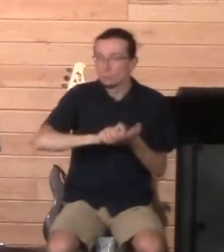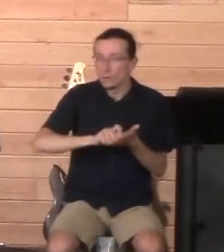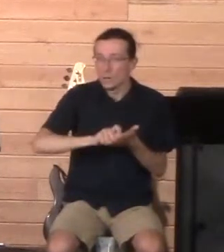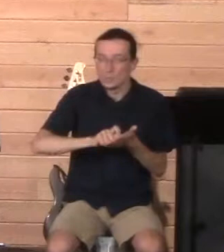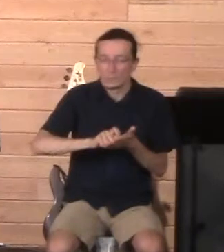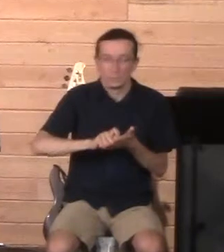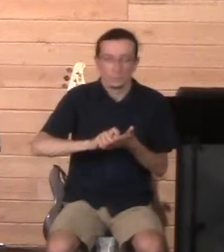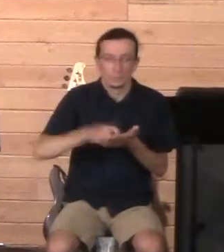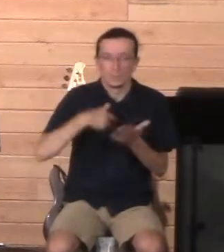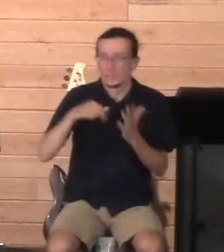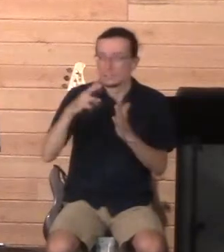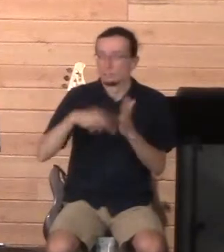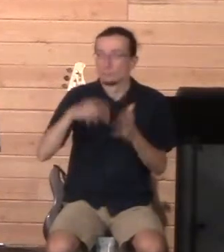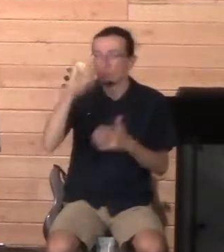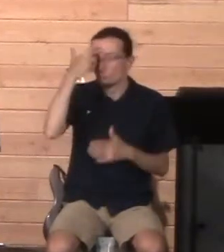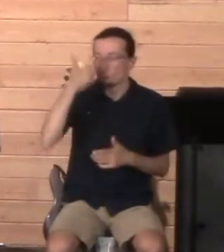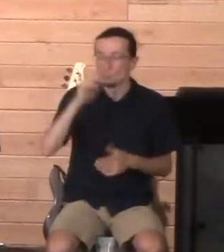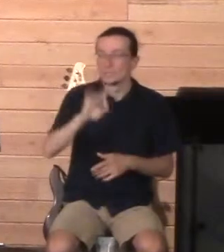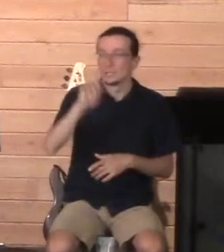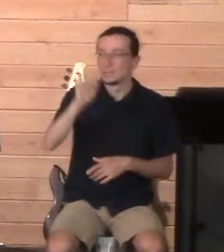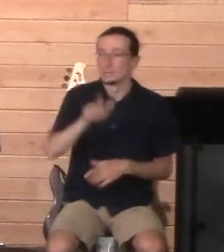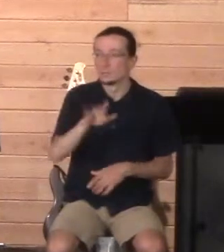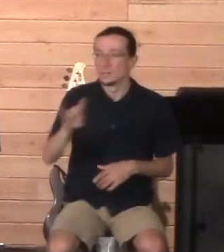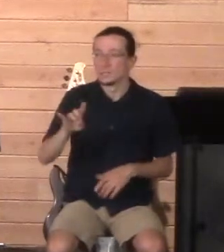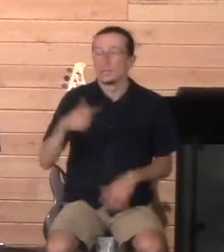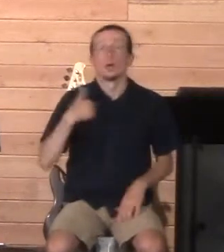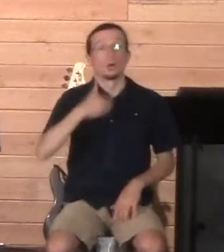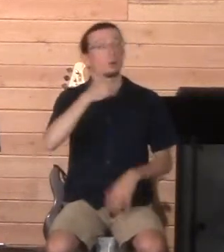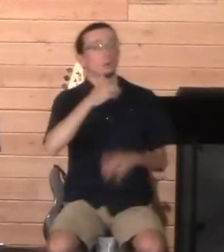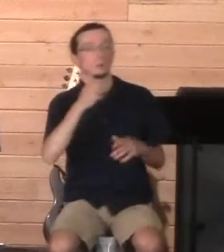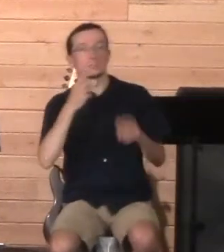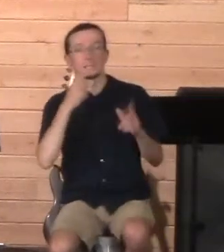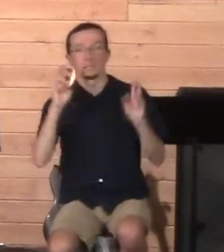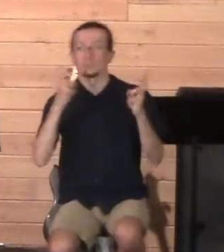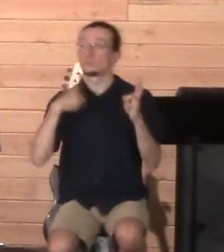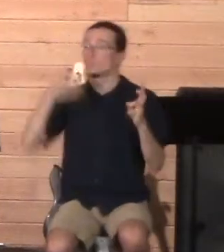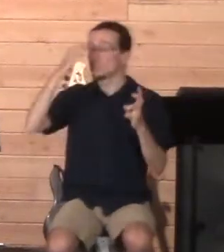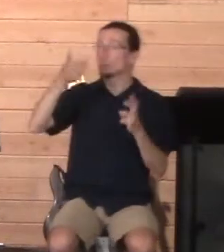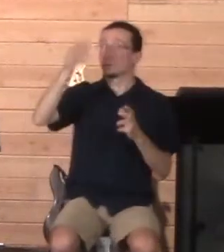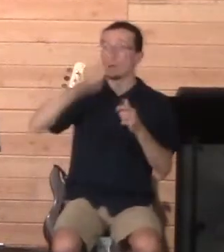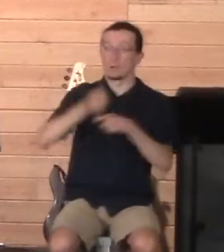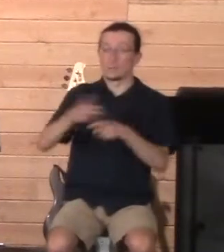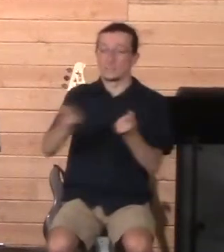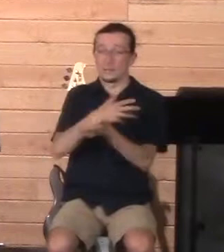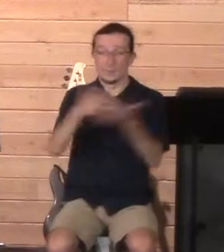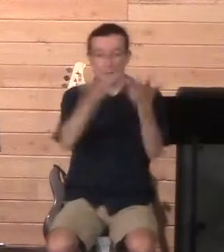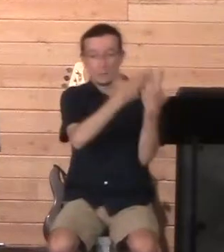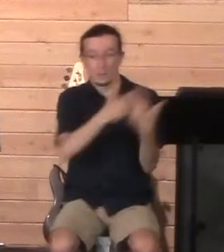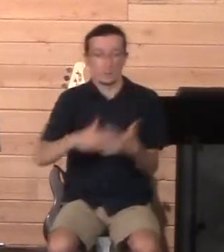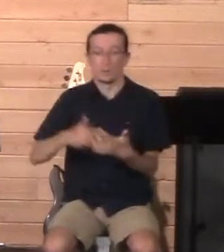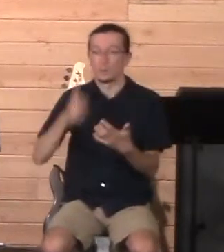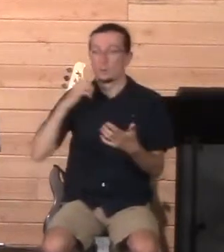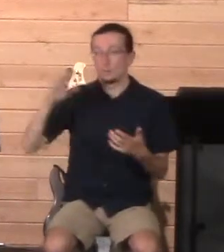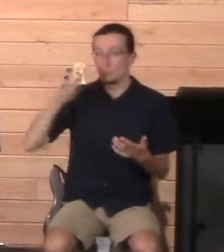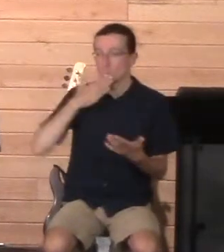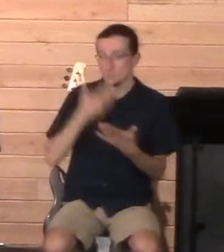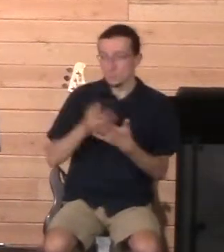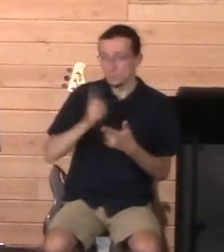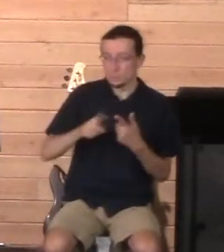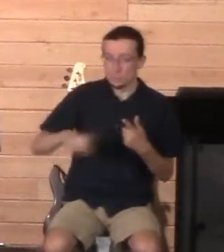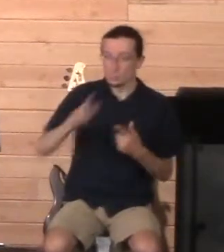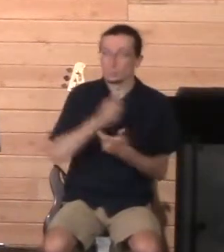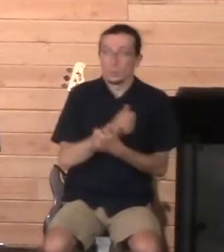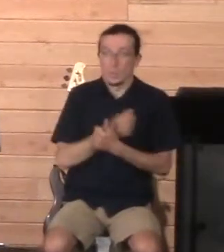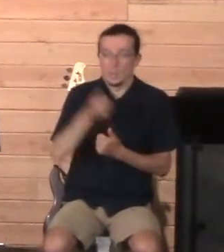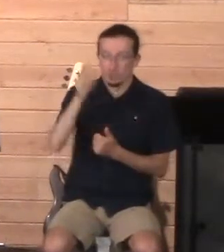I got to read this, Romans 8:28. And we know that God causes all things to work together for good to those who love God and are